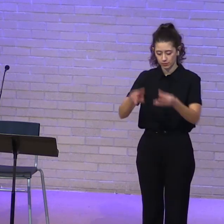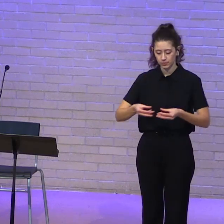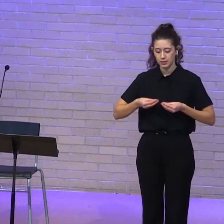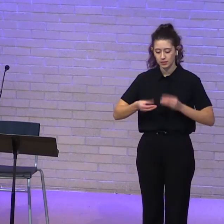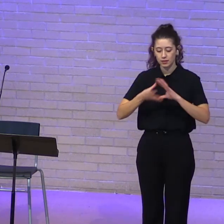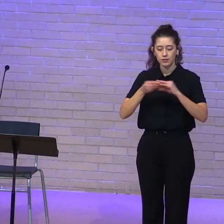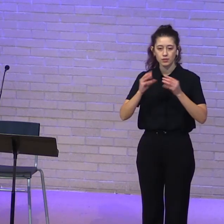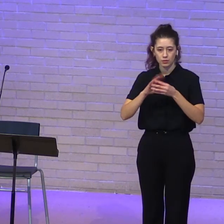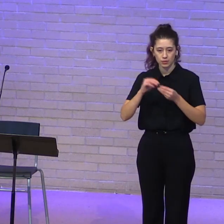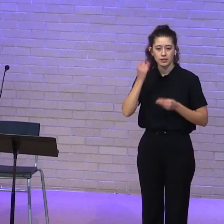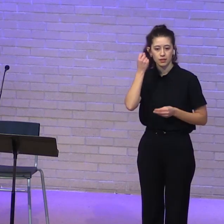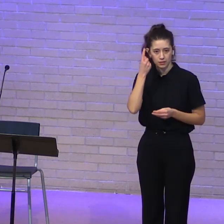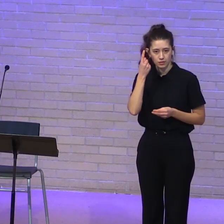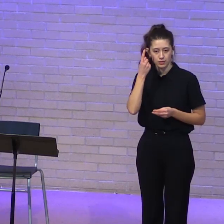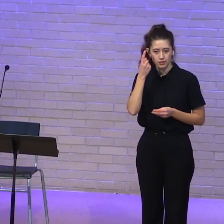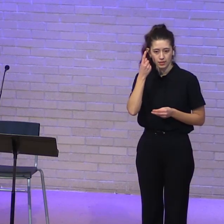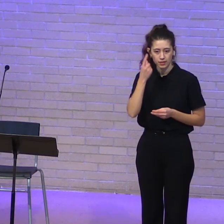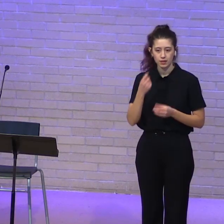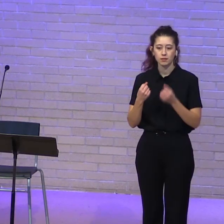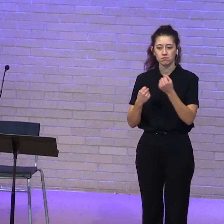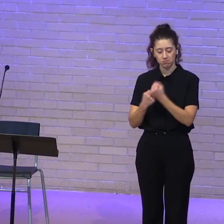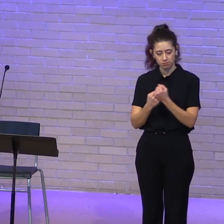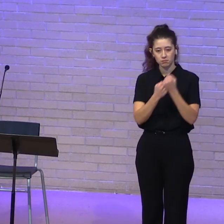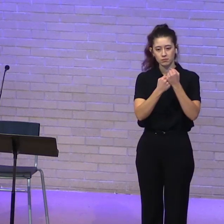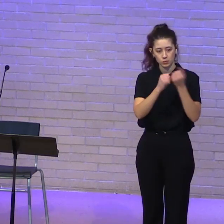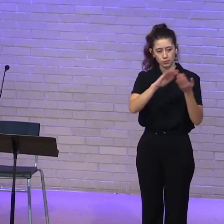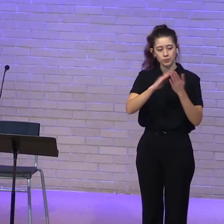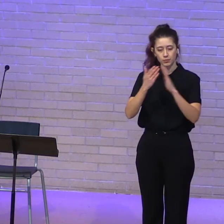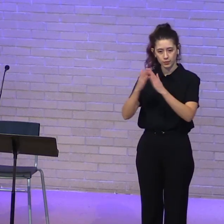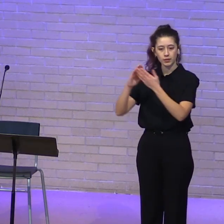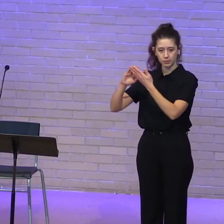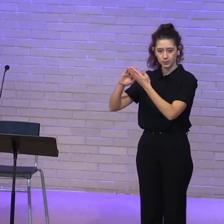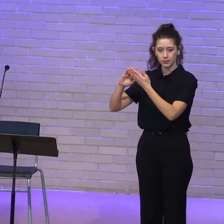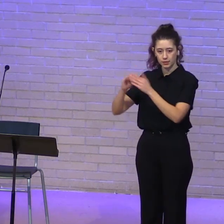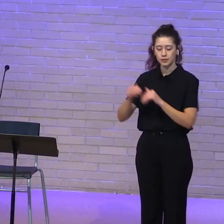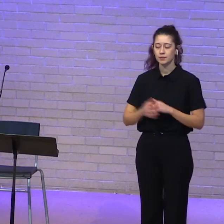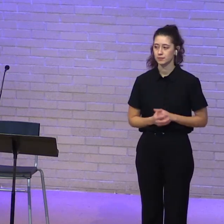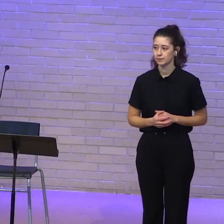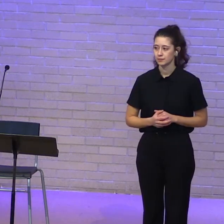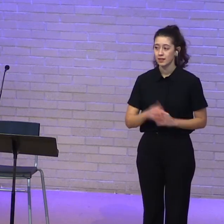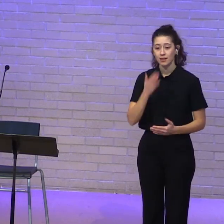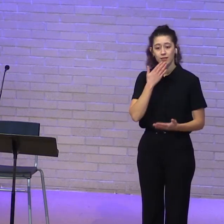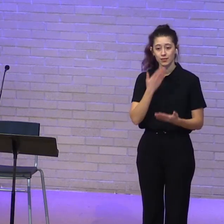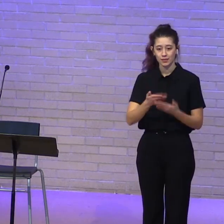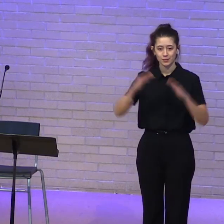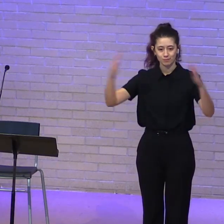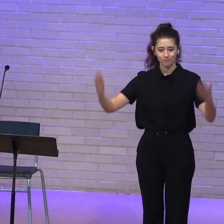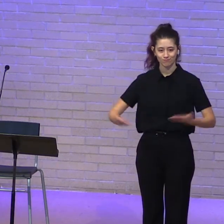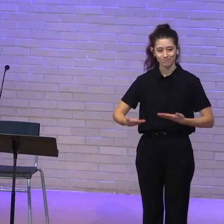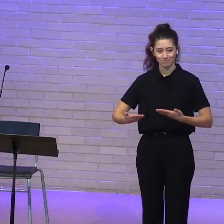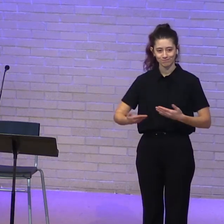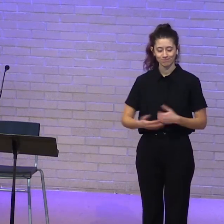our community together. So I thank you for being here. It's going to be a great convocation.